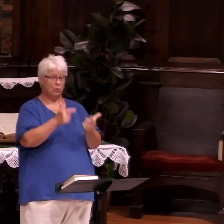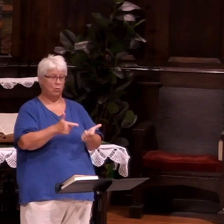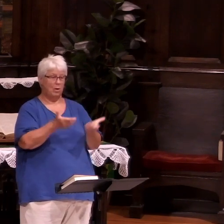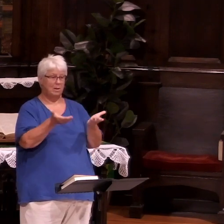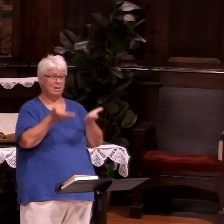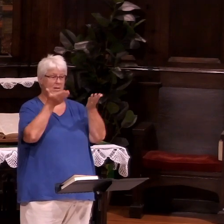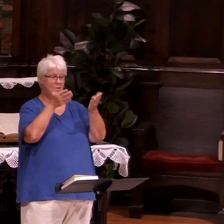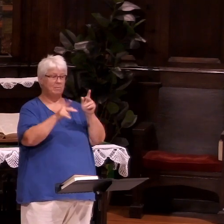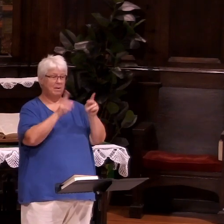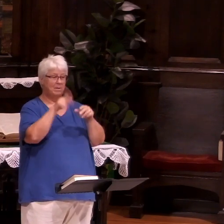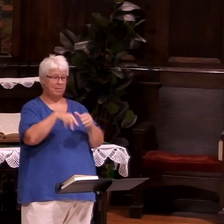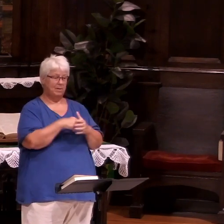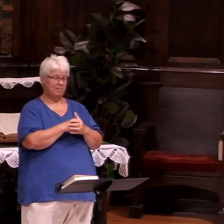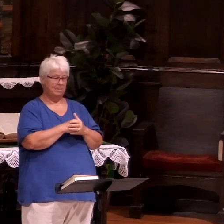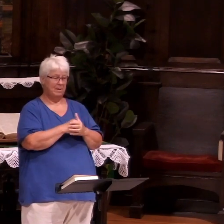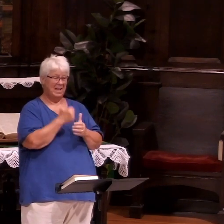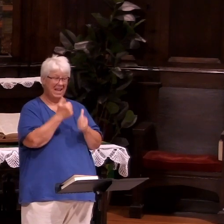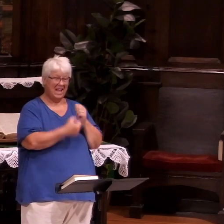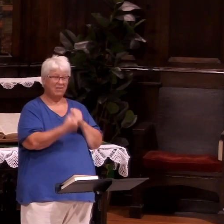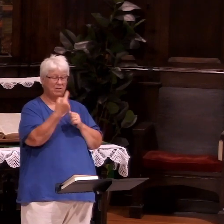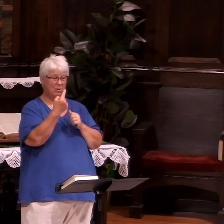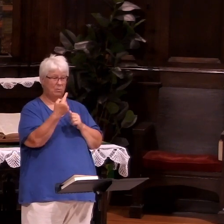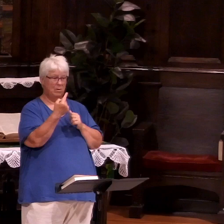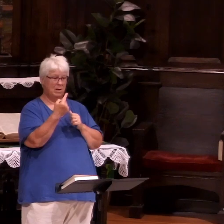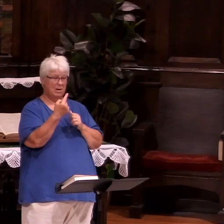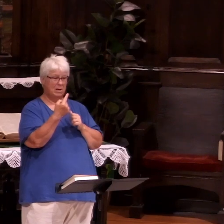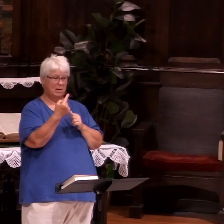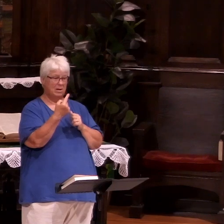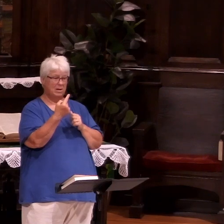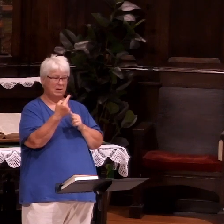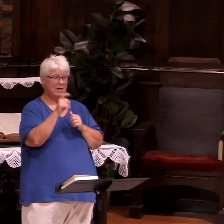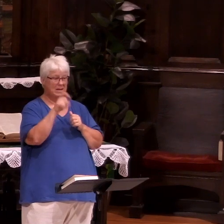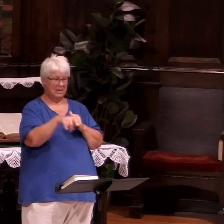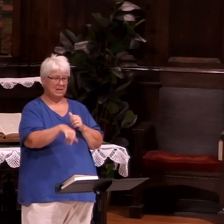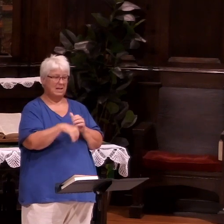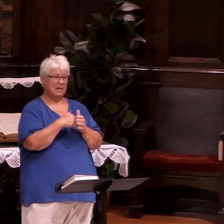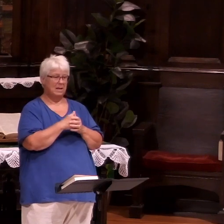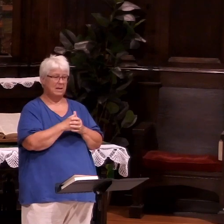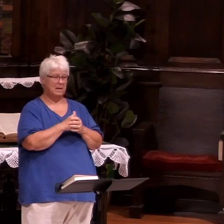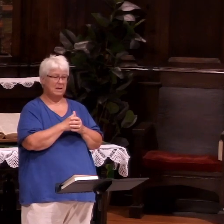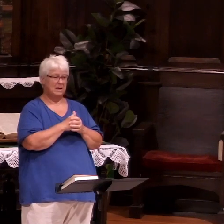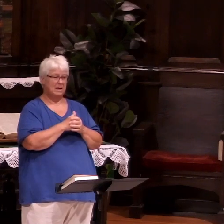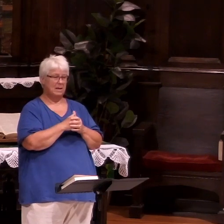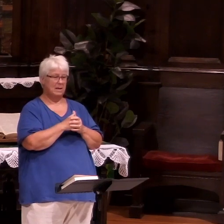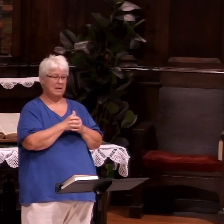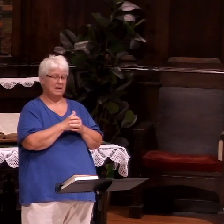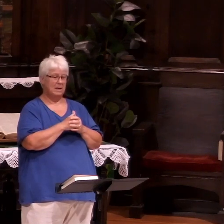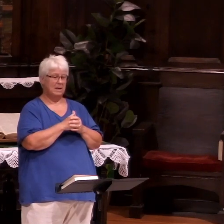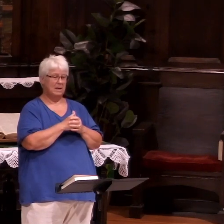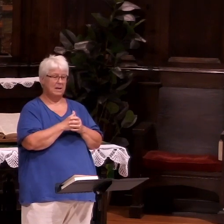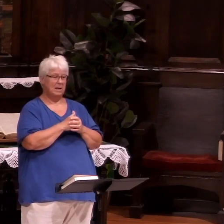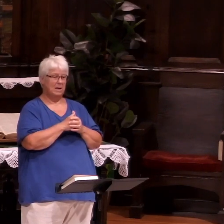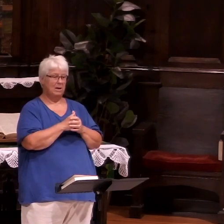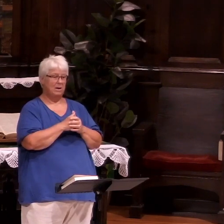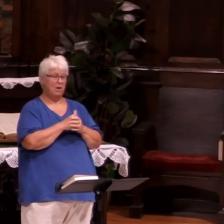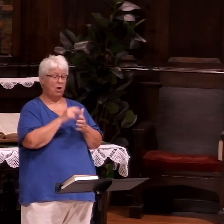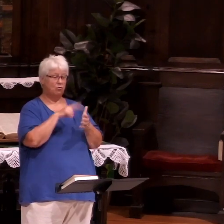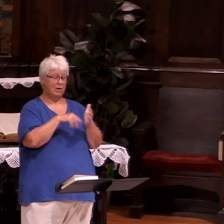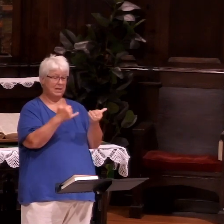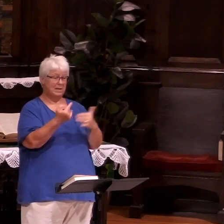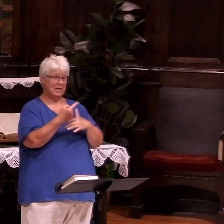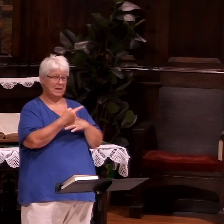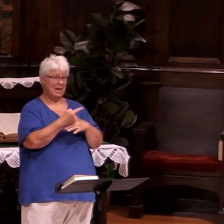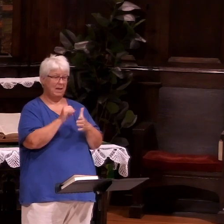lift people up, because everyone freaking needs it. Our sacred scripture readings today